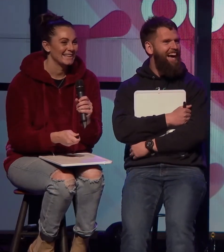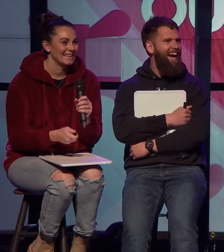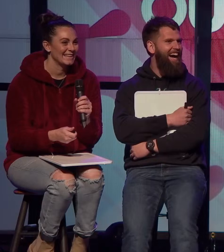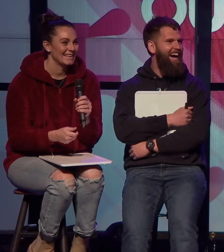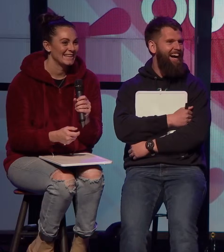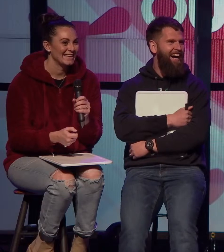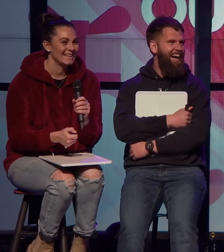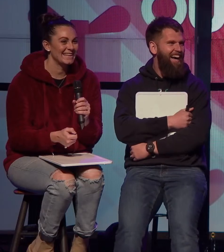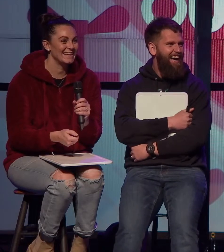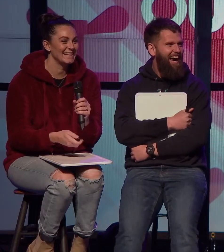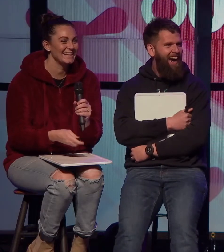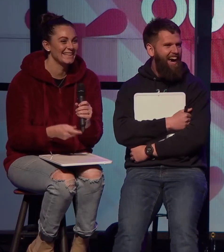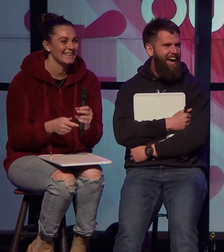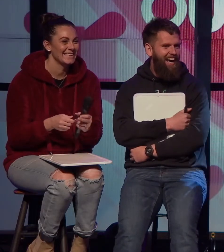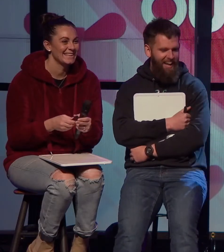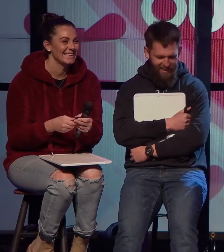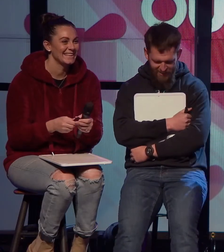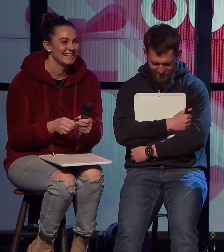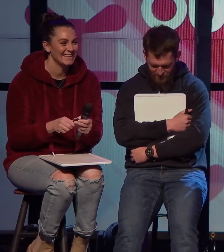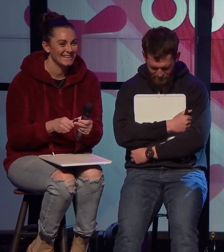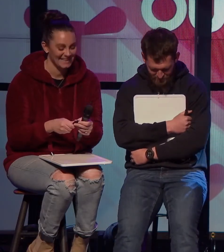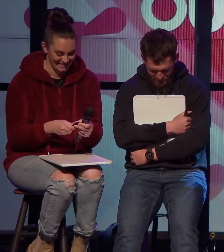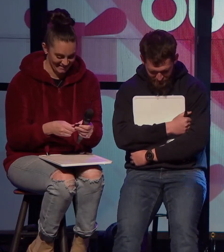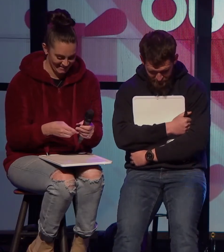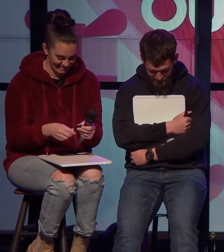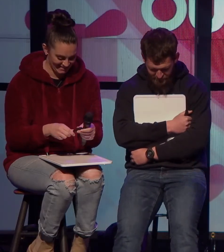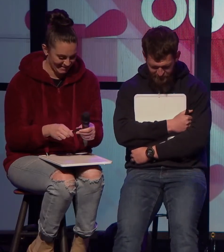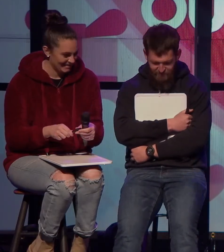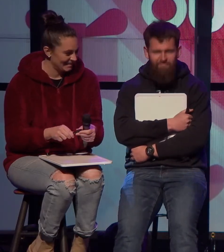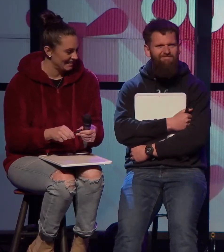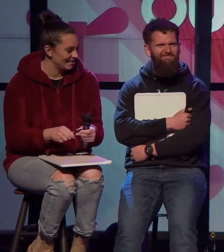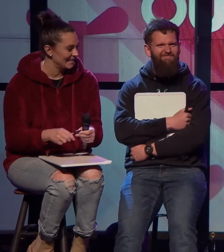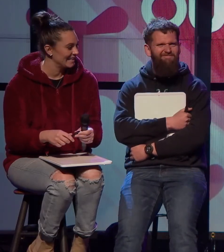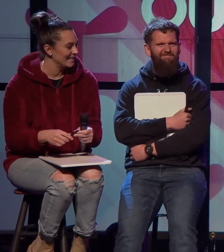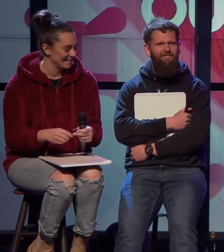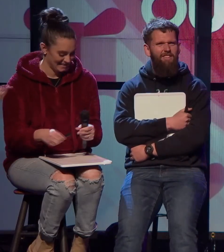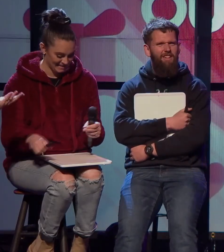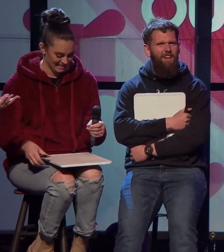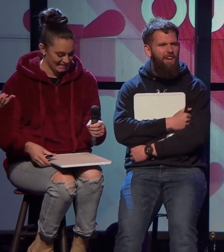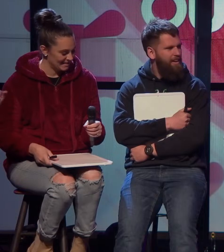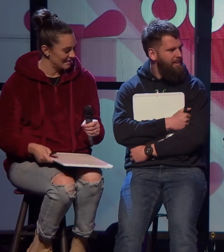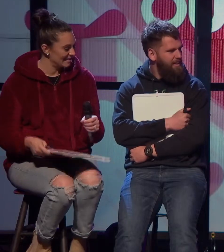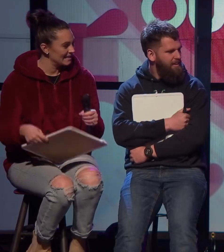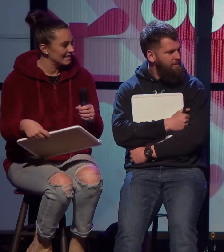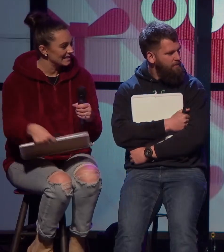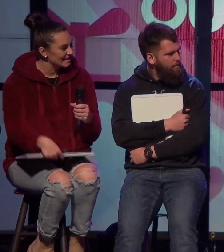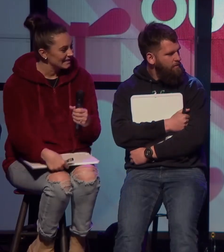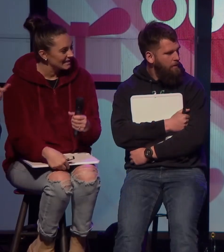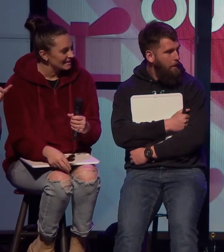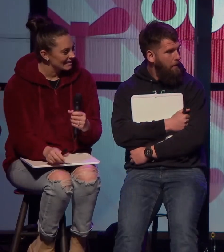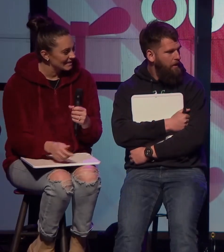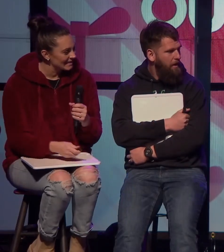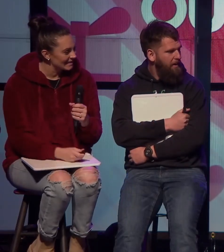sibling up? We can make it, we can do it. We can include everybody. All right. And we have...